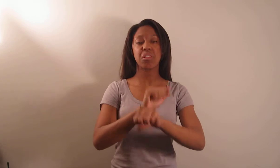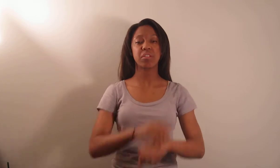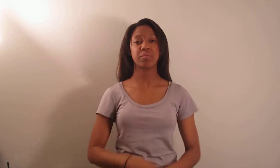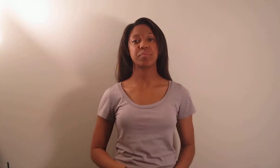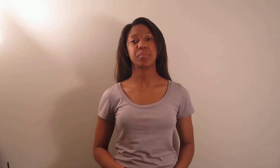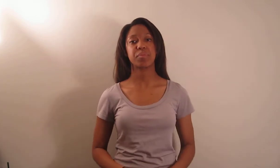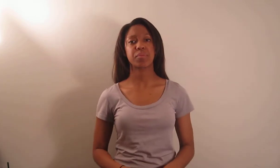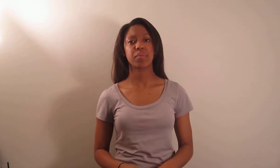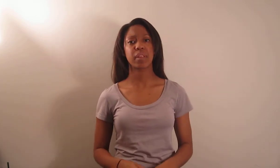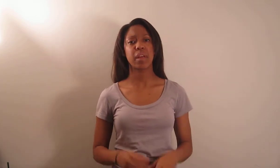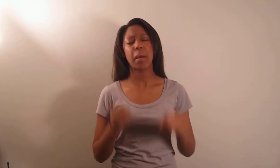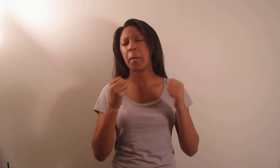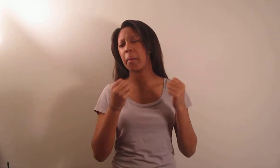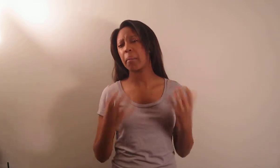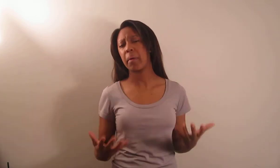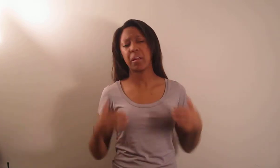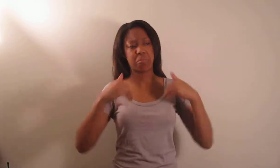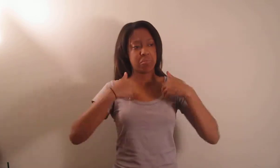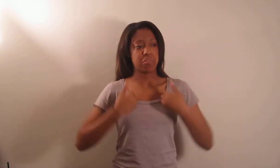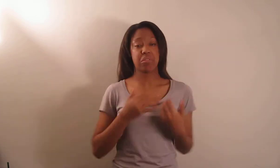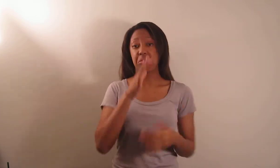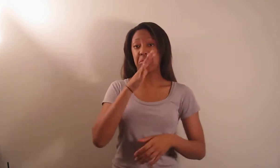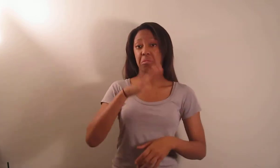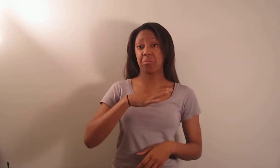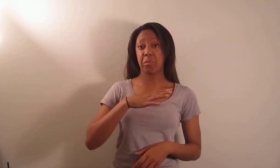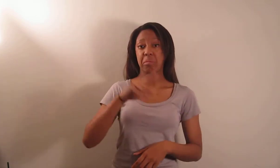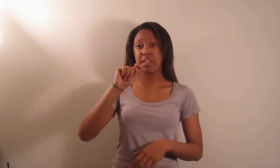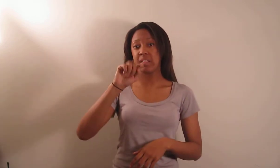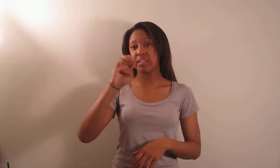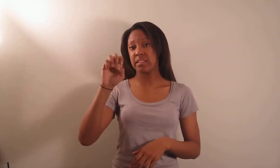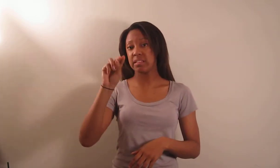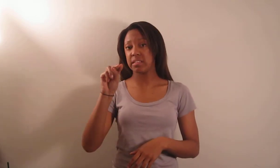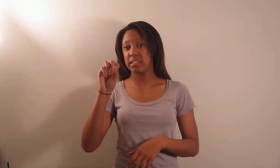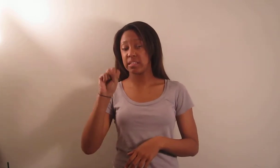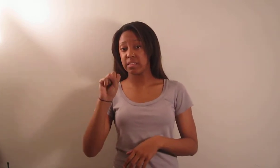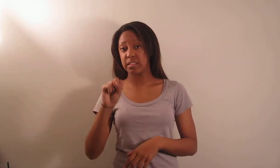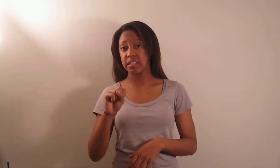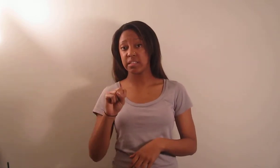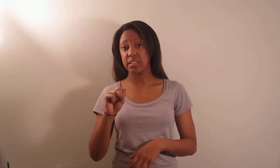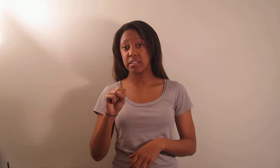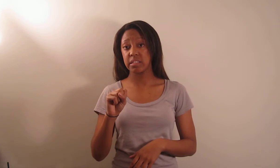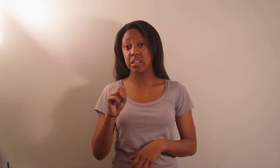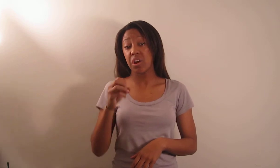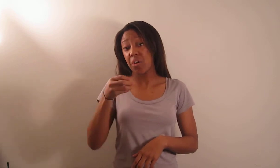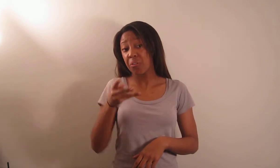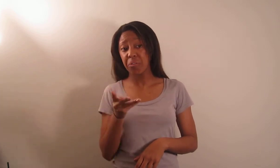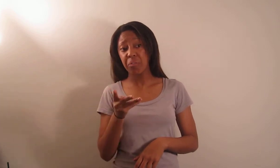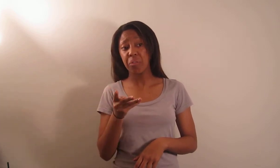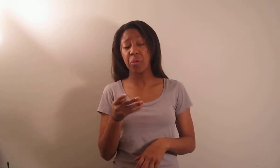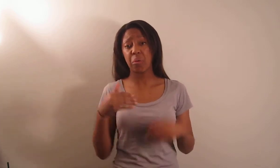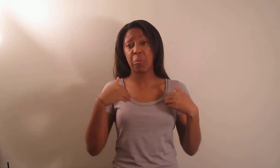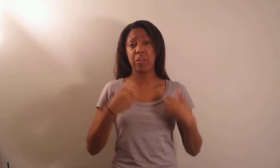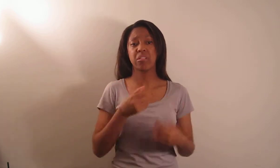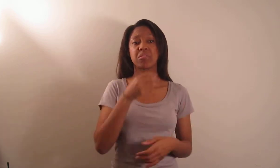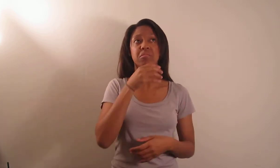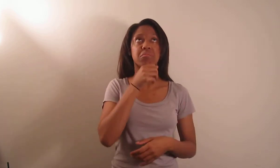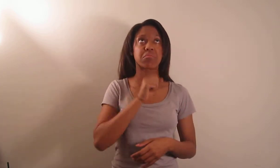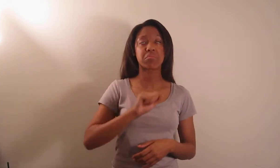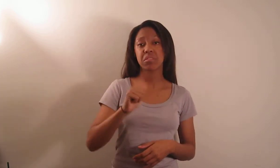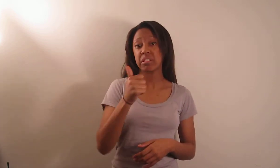Many were young women in their teens. Some were girls as young as 10. There were immigrants, Italians who had fled natural